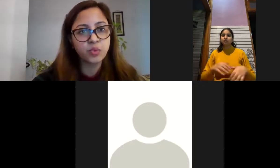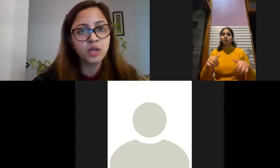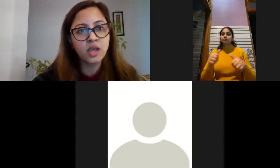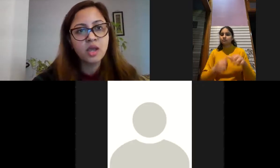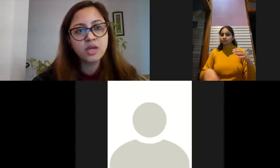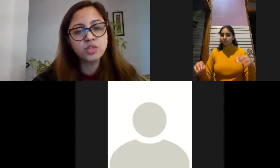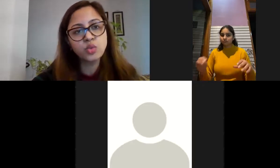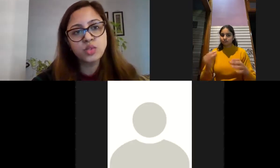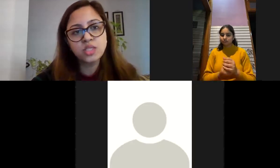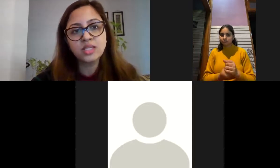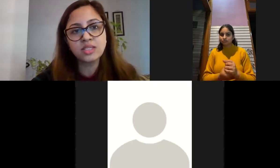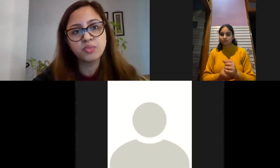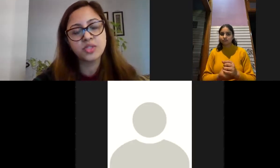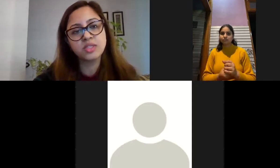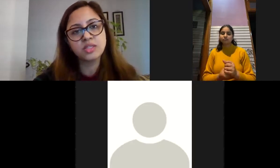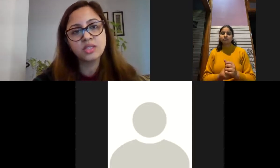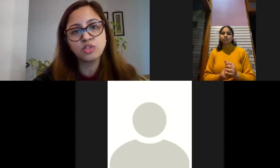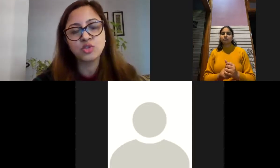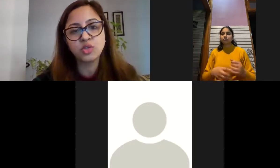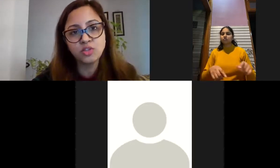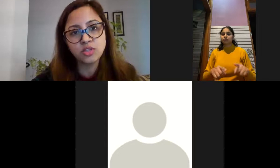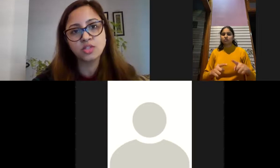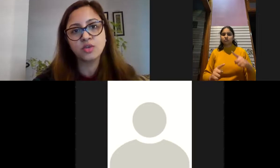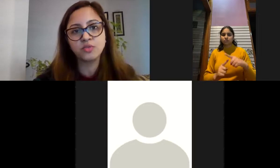Grace Poole. Her scrutiny is imprisoned in the